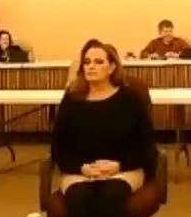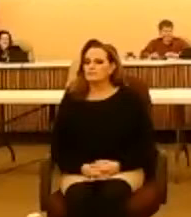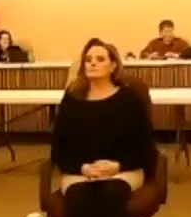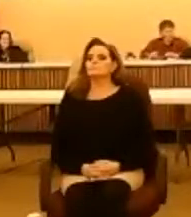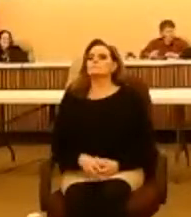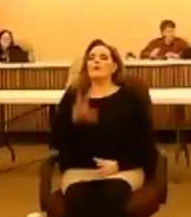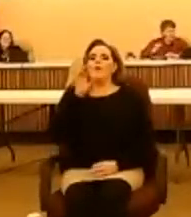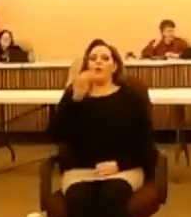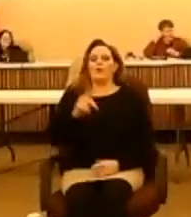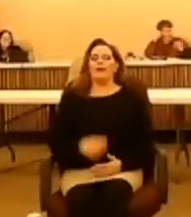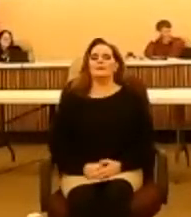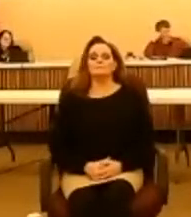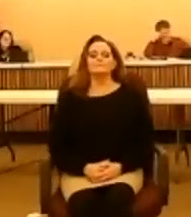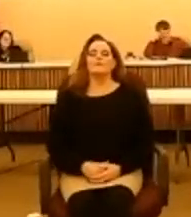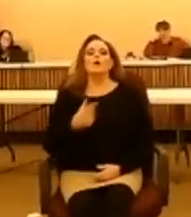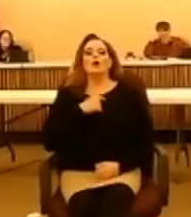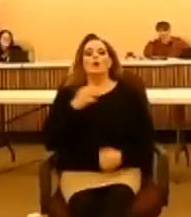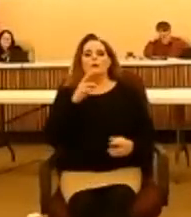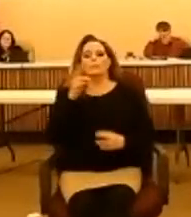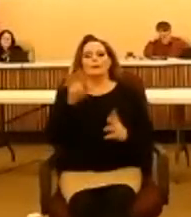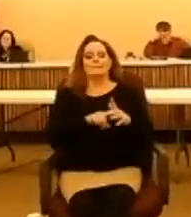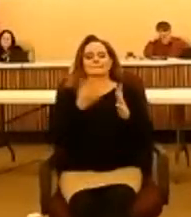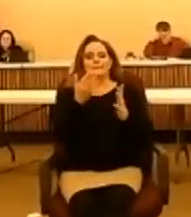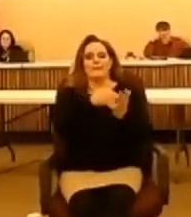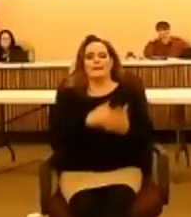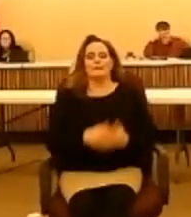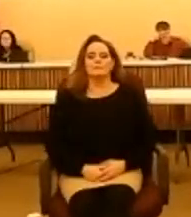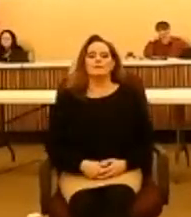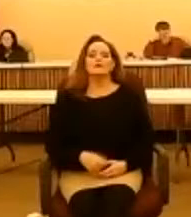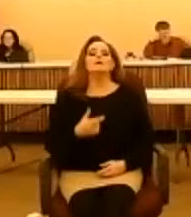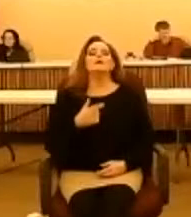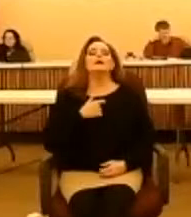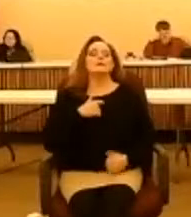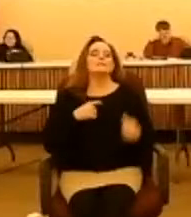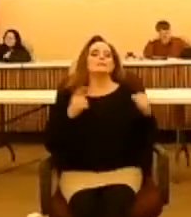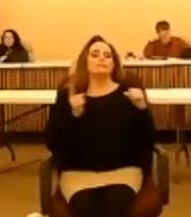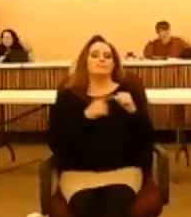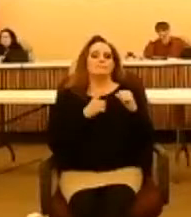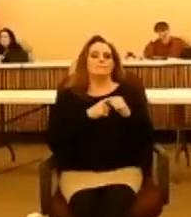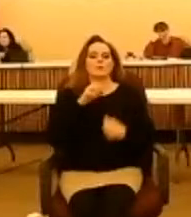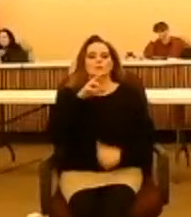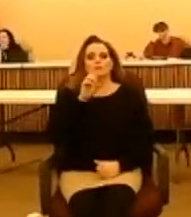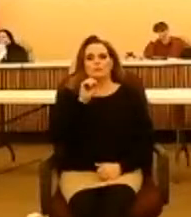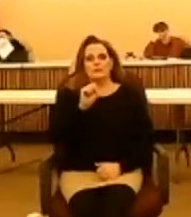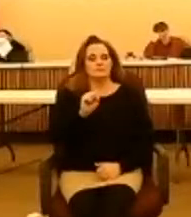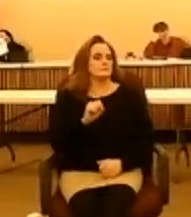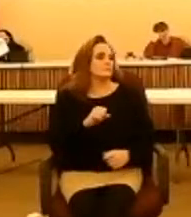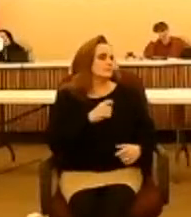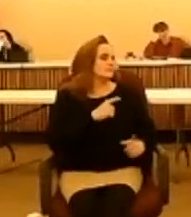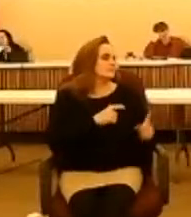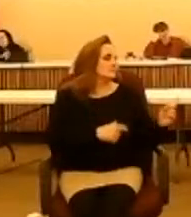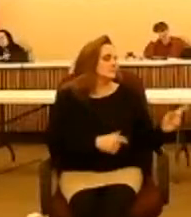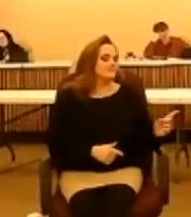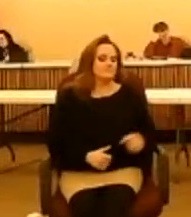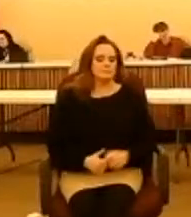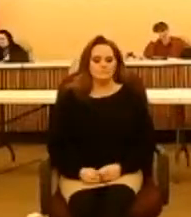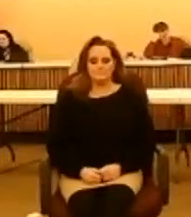Okay, we are ready to resume. Can I get my first resolution? Yes, sir.